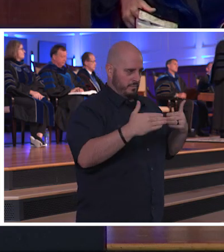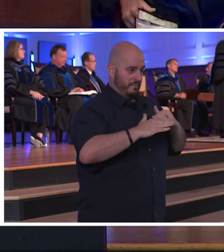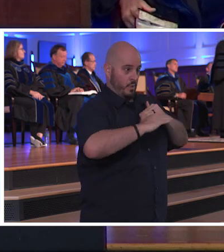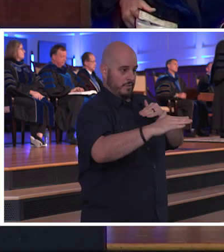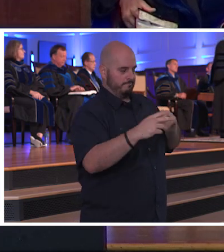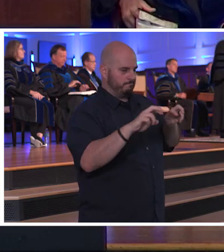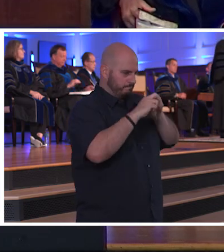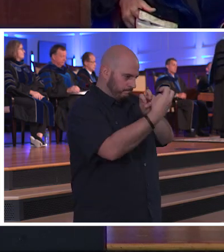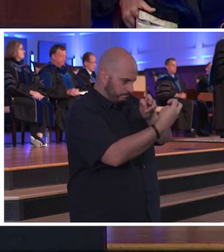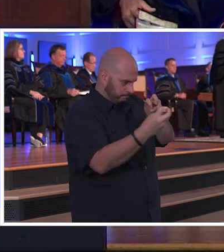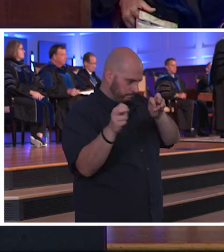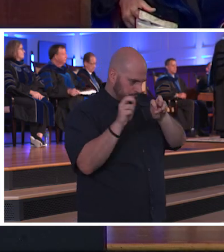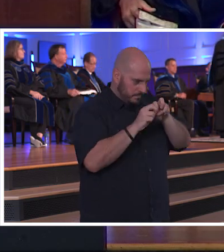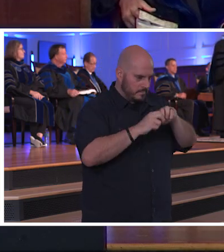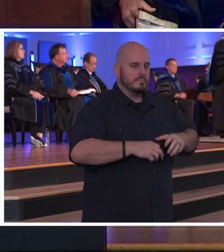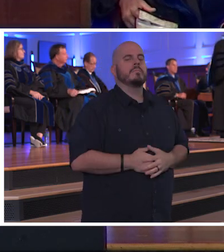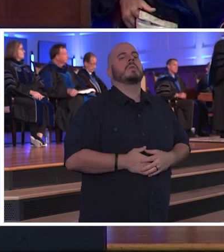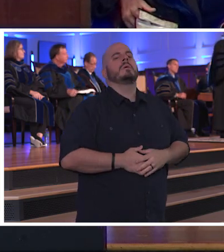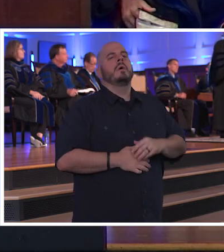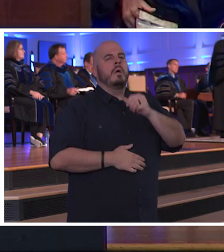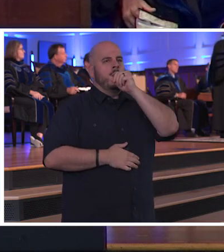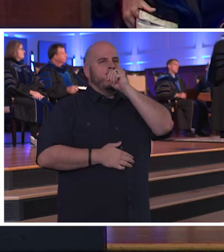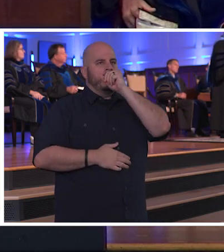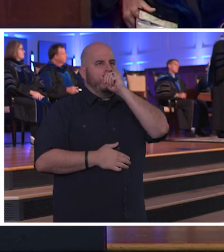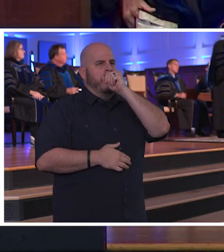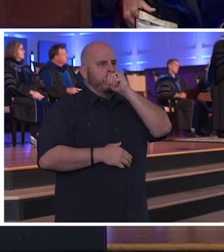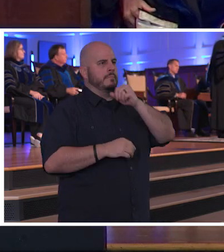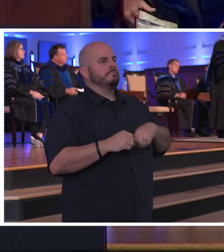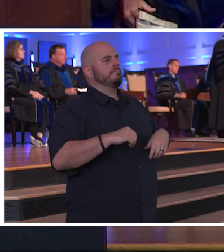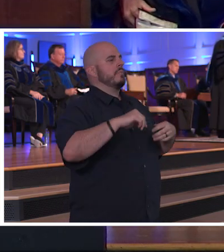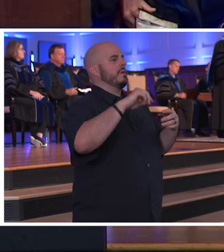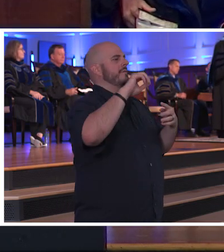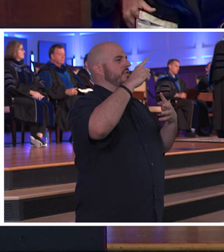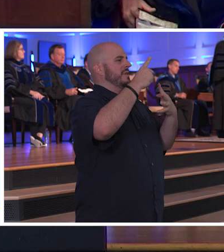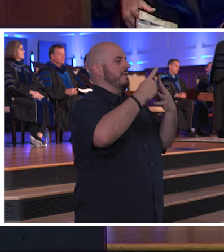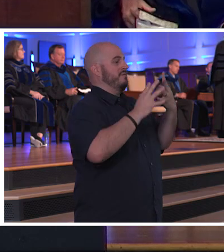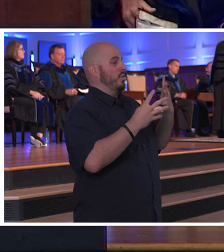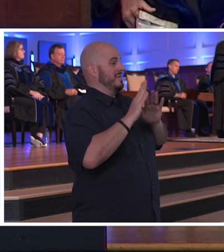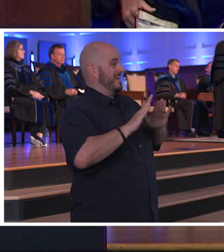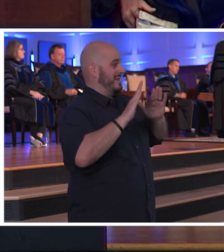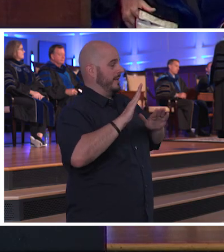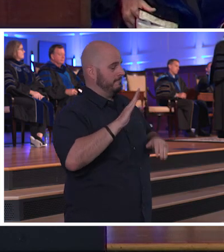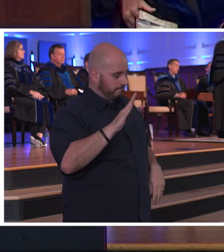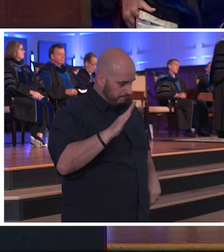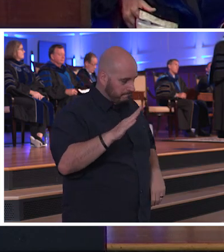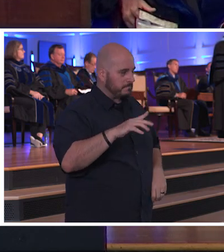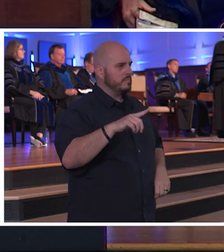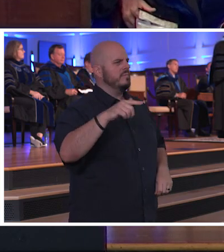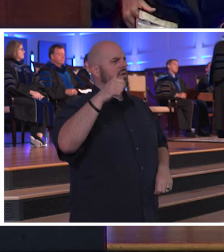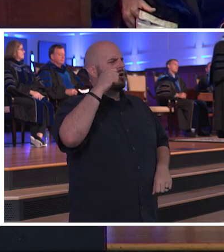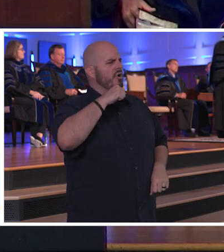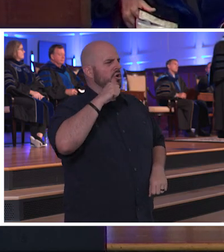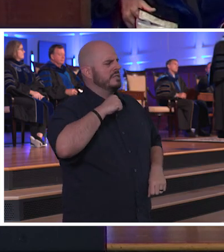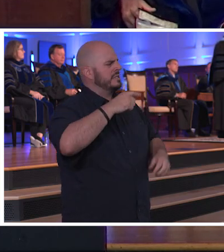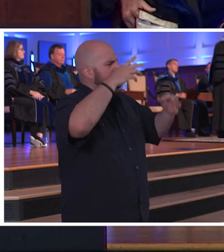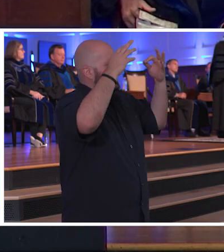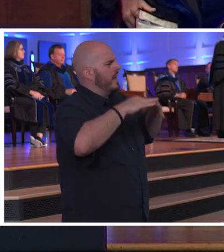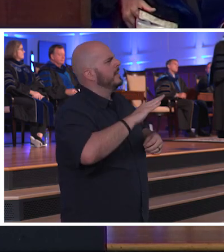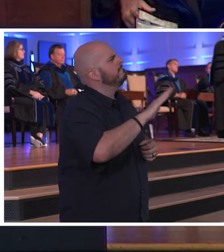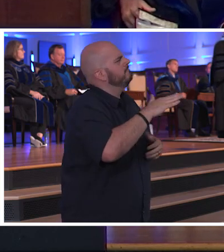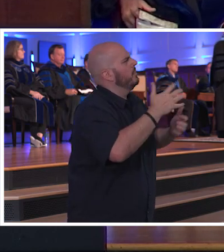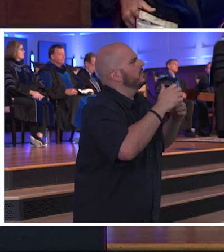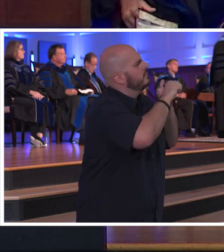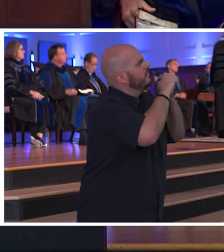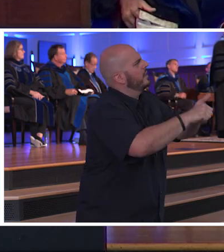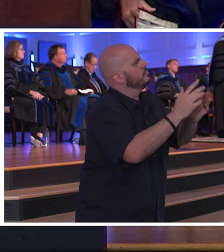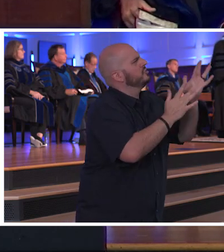the fourth Sunday, God had worked in her heart, and this young girl decided that it was time for her to follow Jesus.